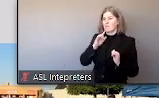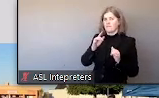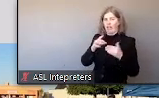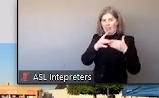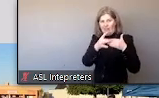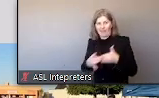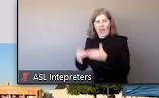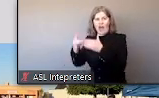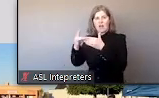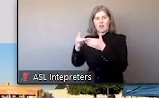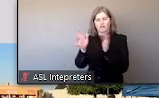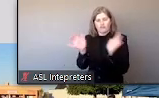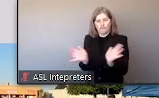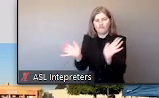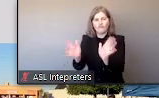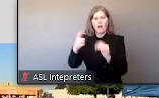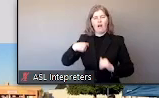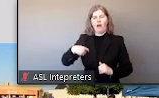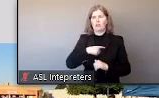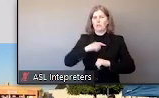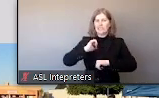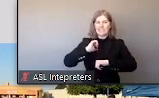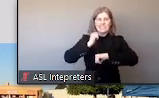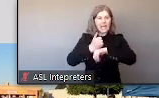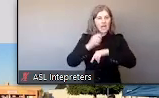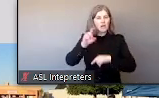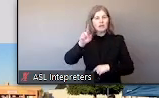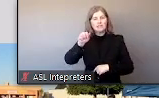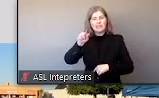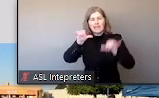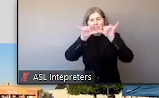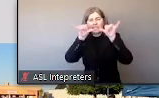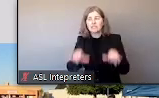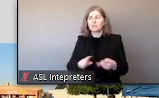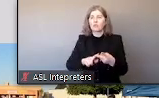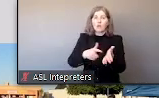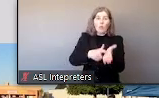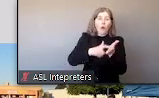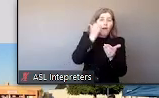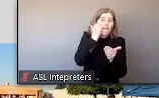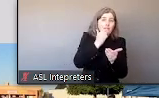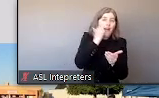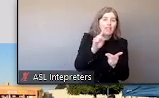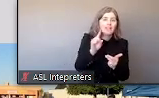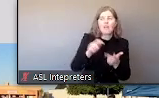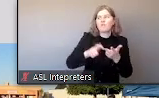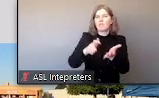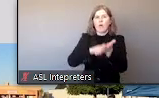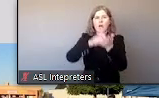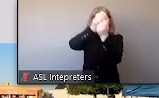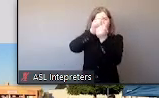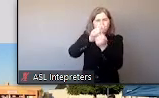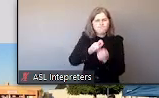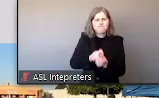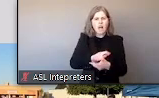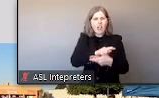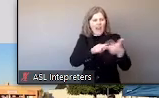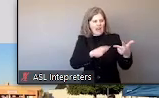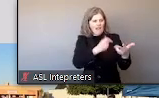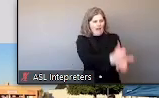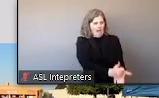very strongly in pushing us to set up data systems, require daily data, require detailed data that really have made